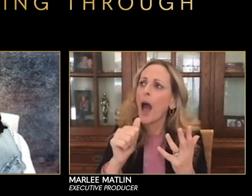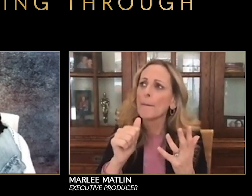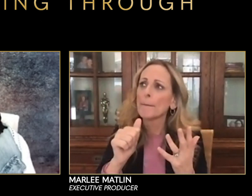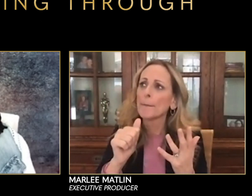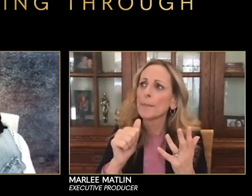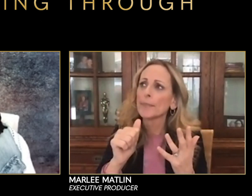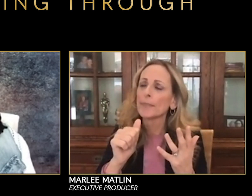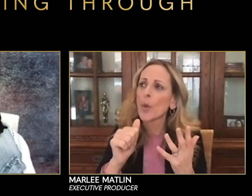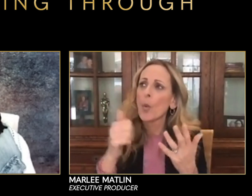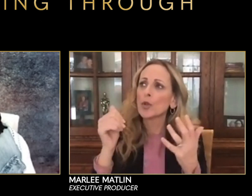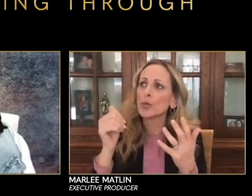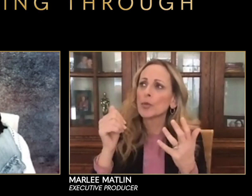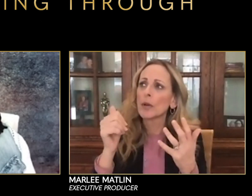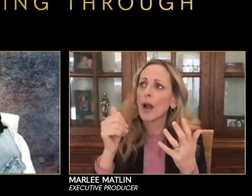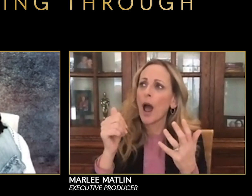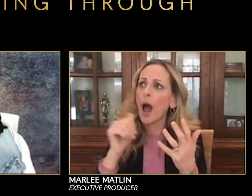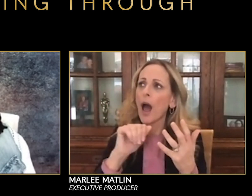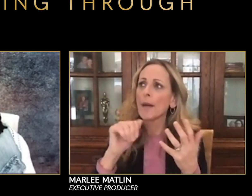means